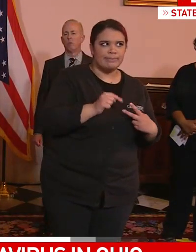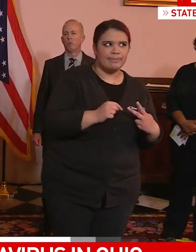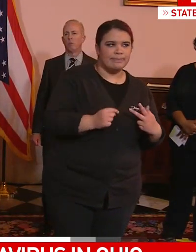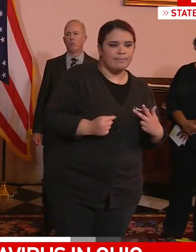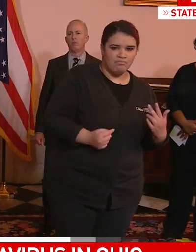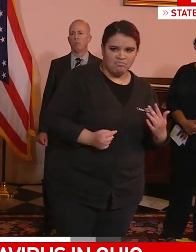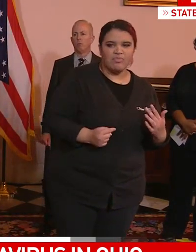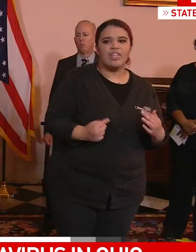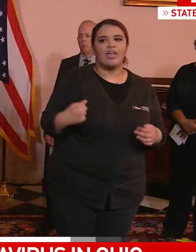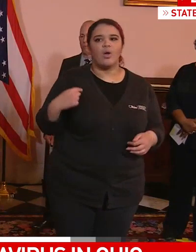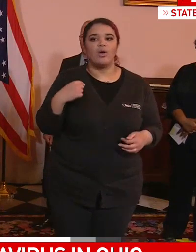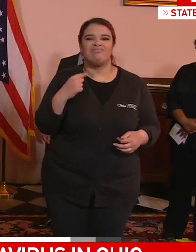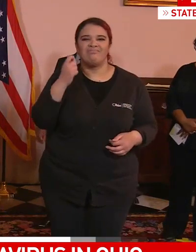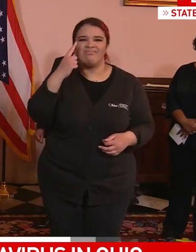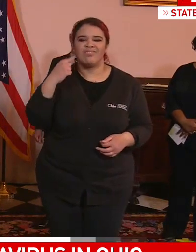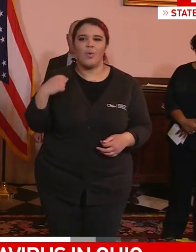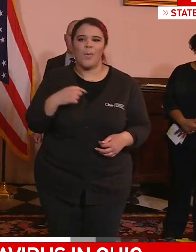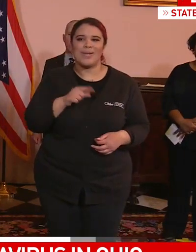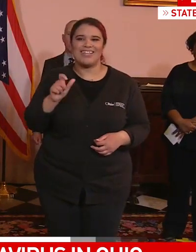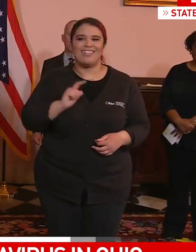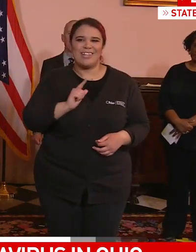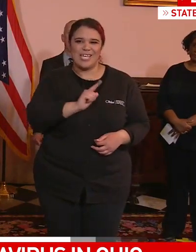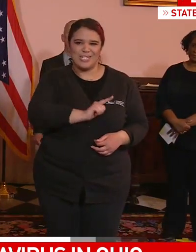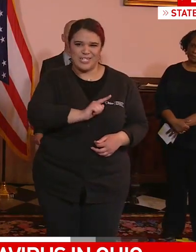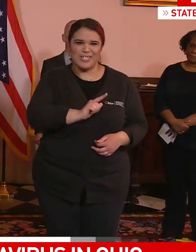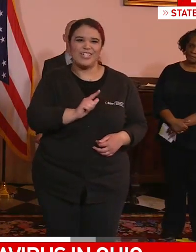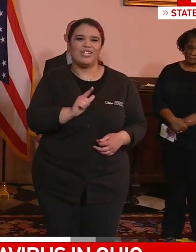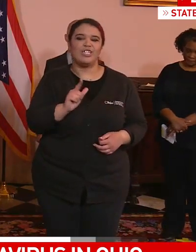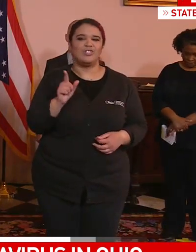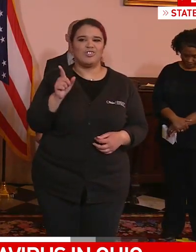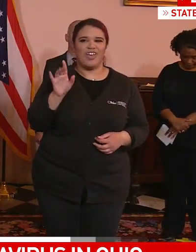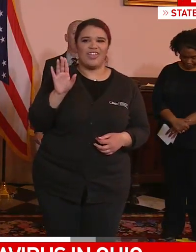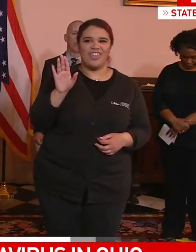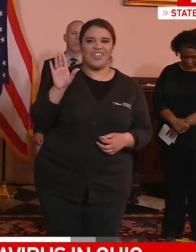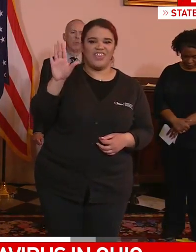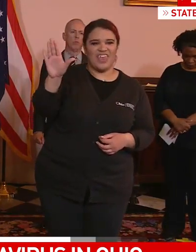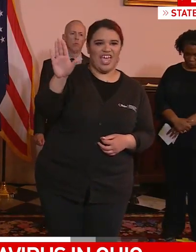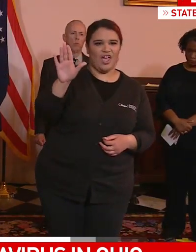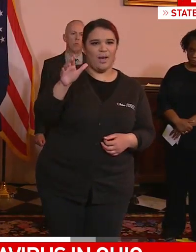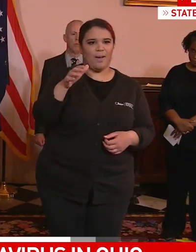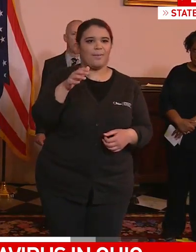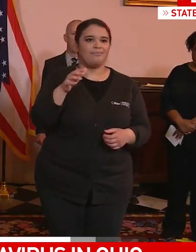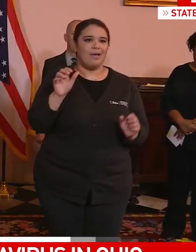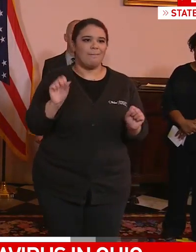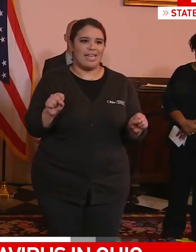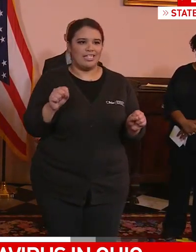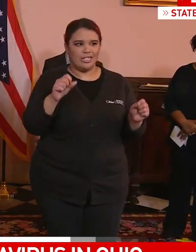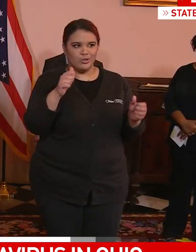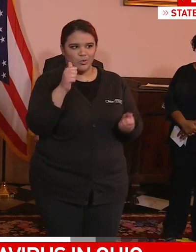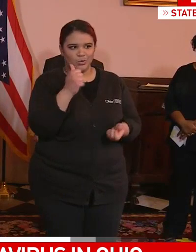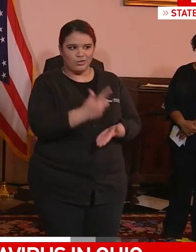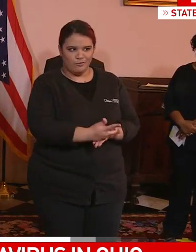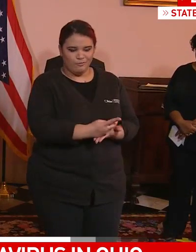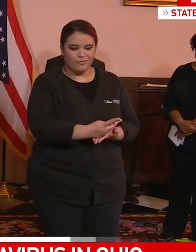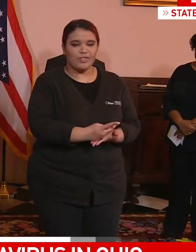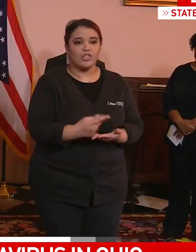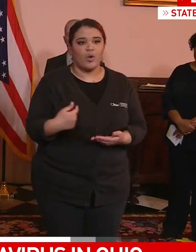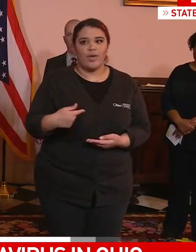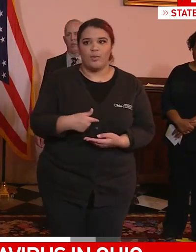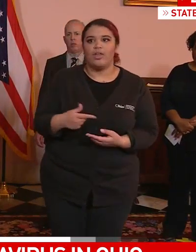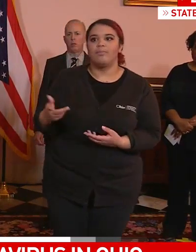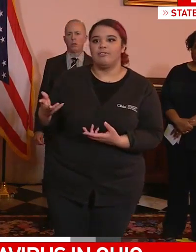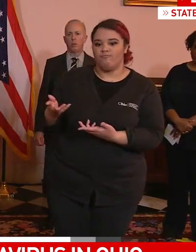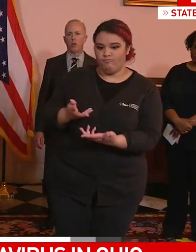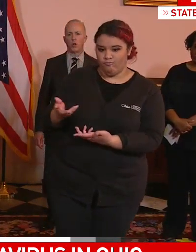need legislative authority to do it. And that's going to be the criteria, and we'll be talking to the legislature, and we'll certainly be sharing